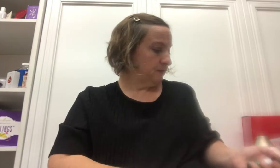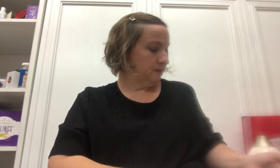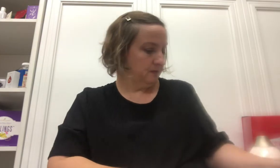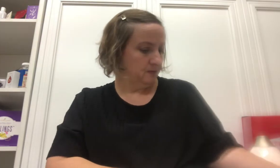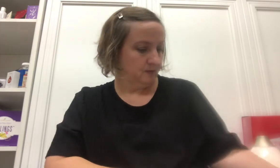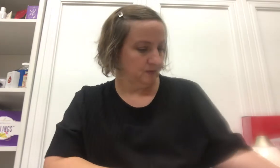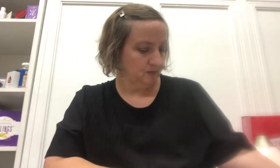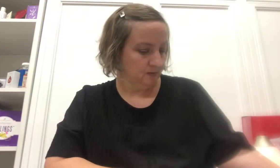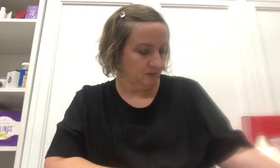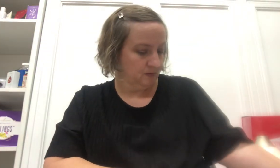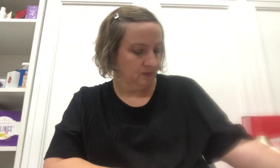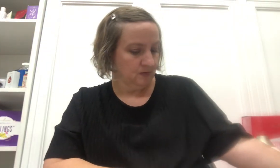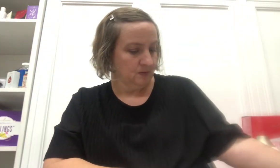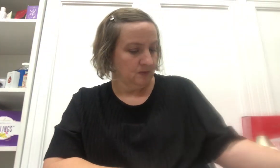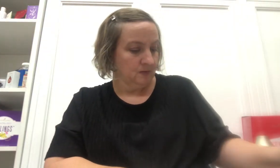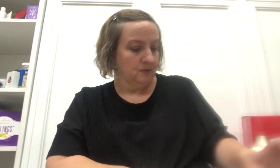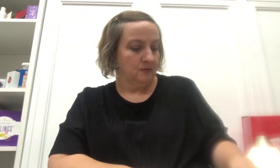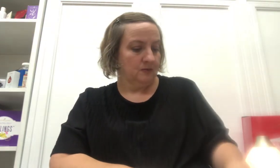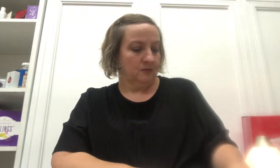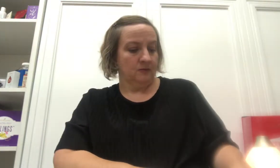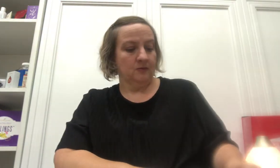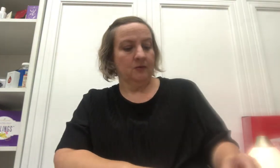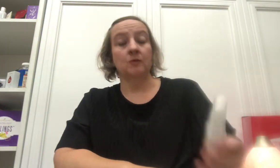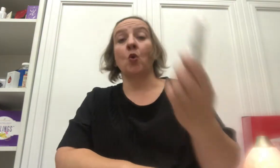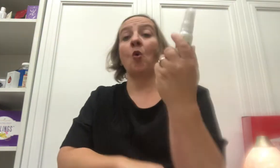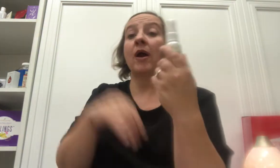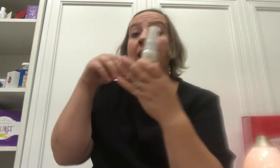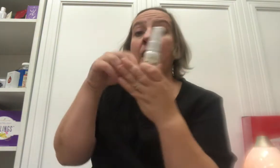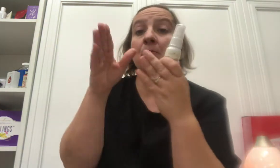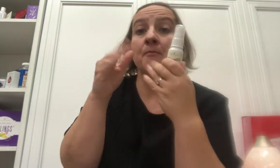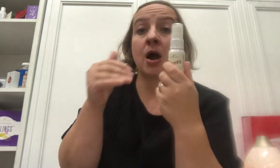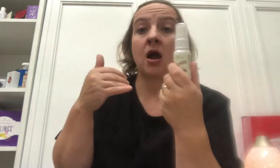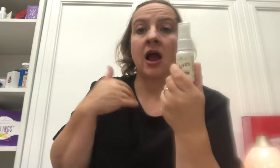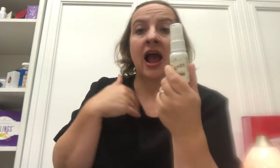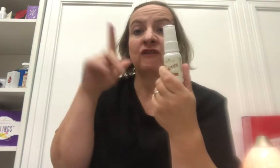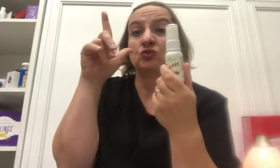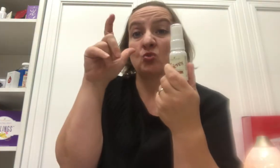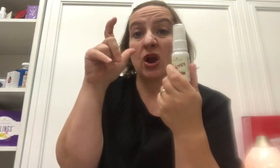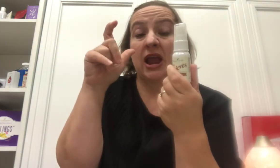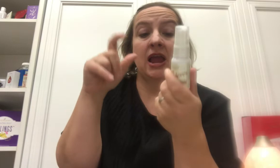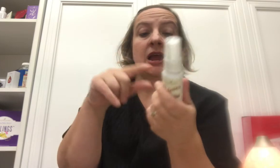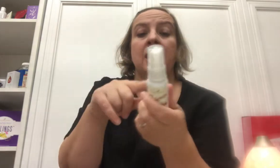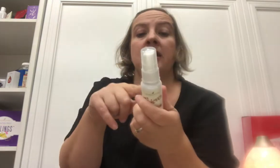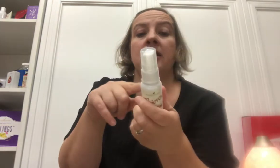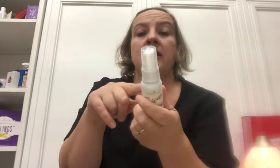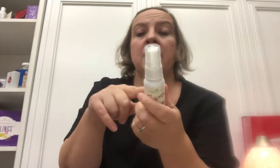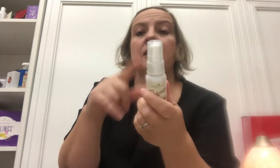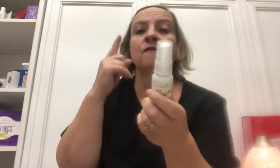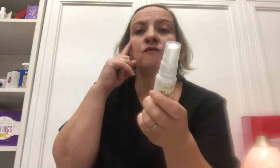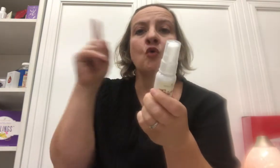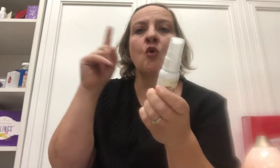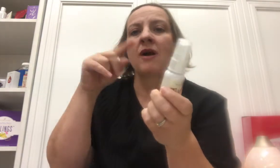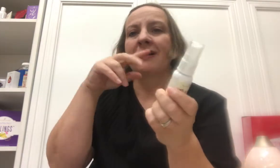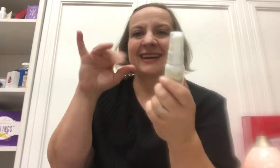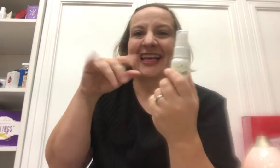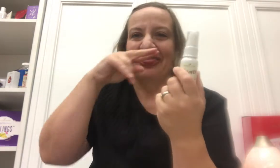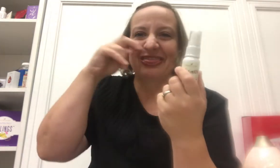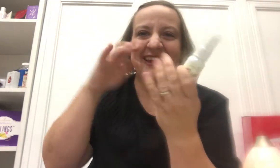the dropper. Either way, you pick. In the box, there's also this